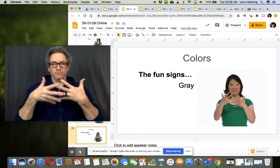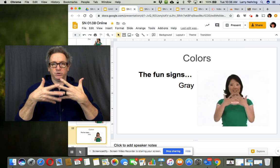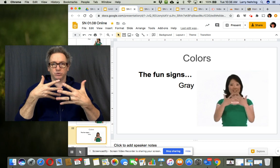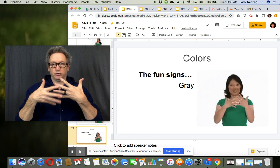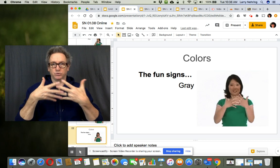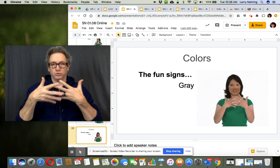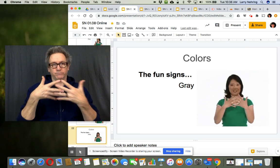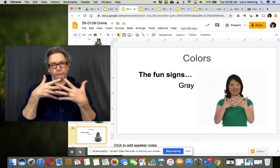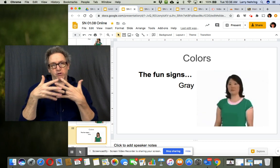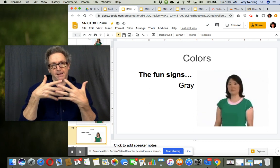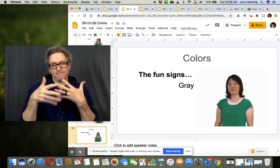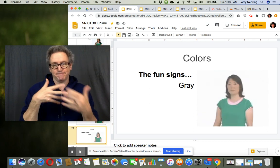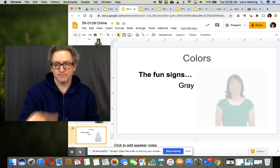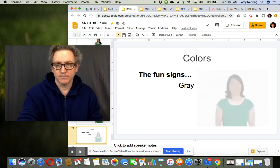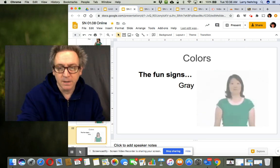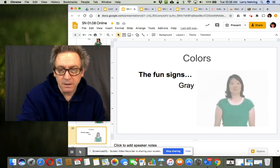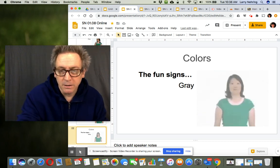So gray.